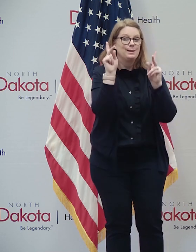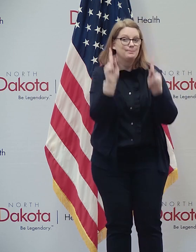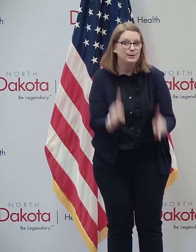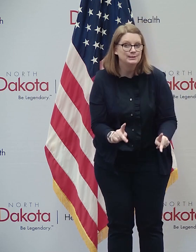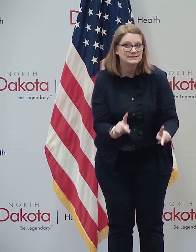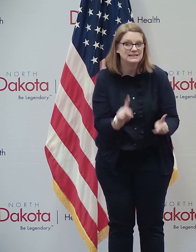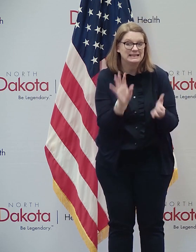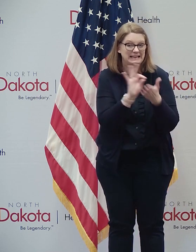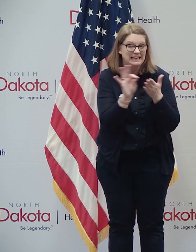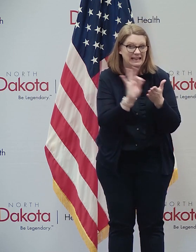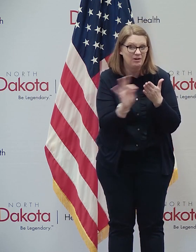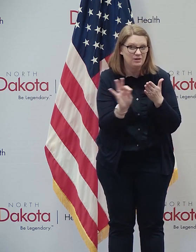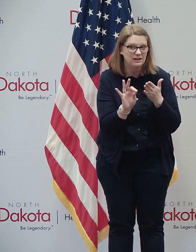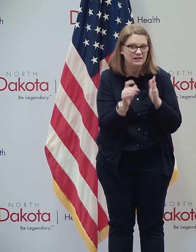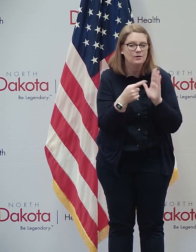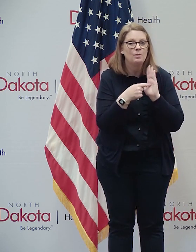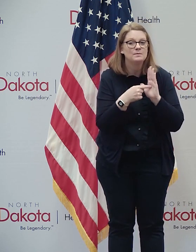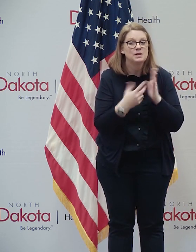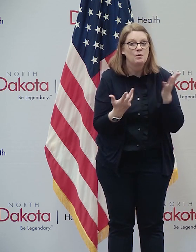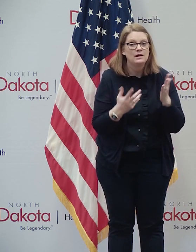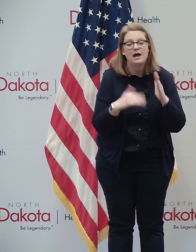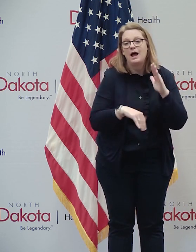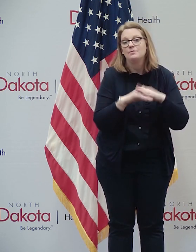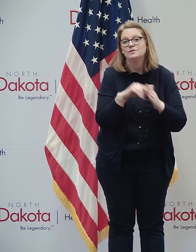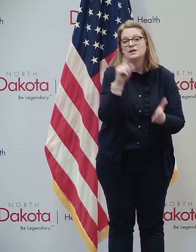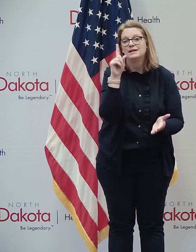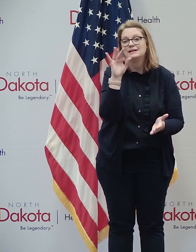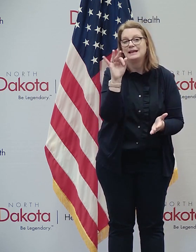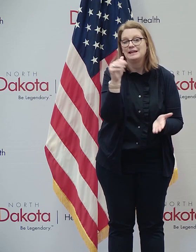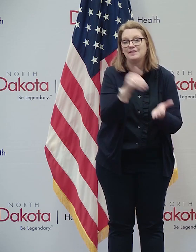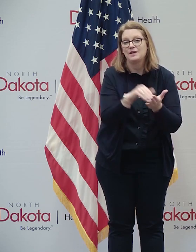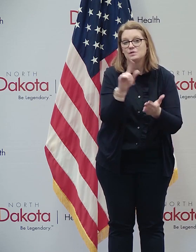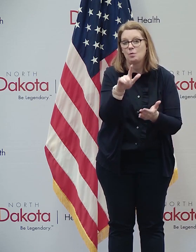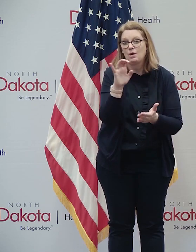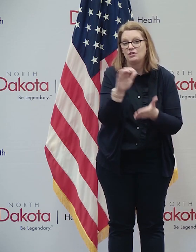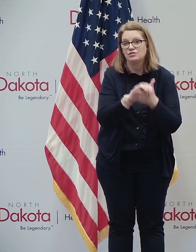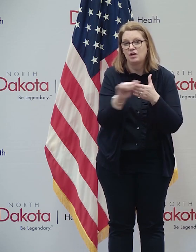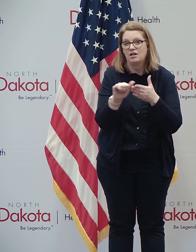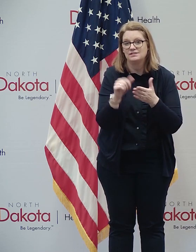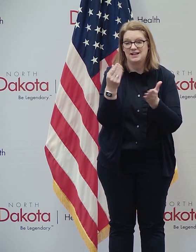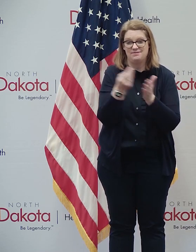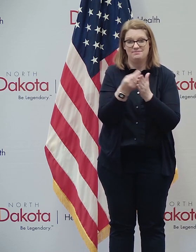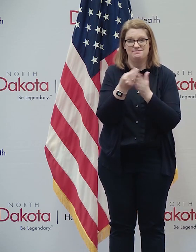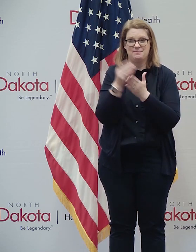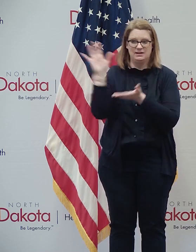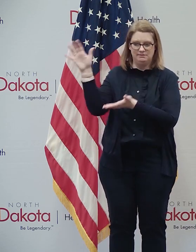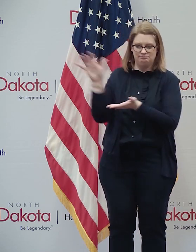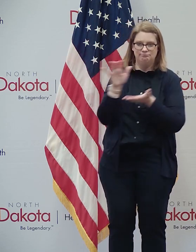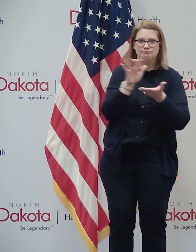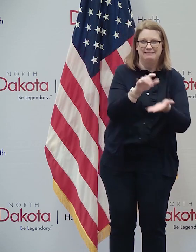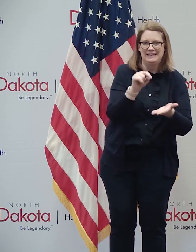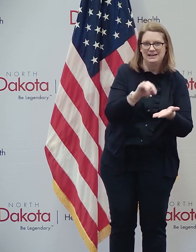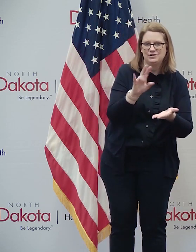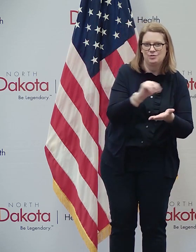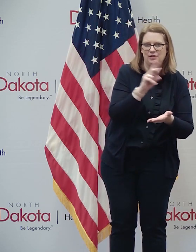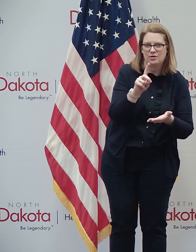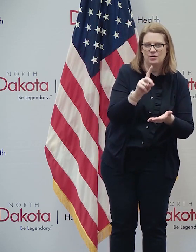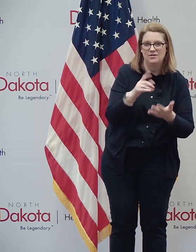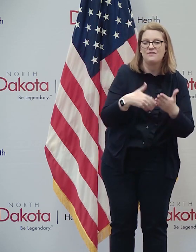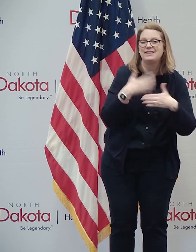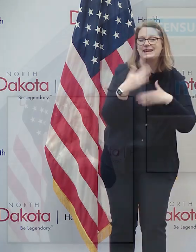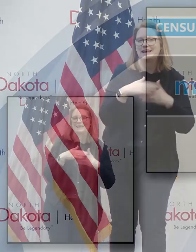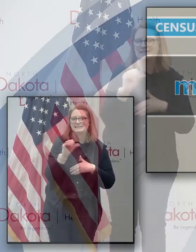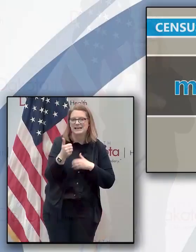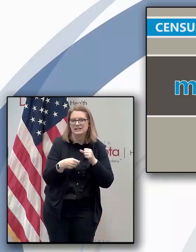the census can represent up to $19,100 of funding to North Dakota from federal programs over the next